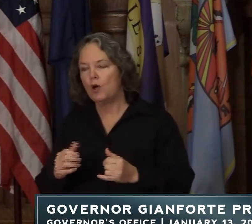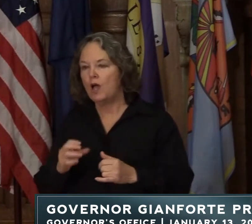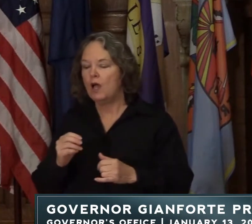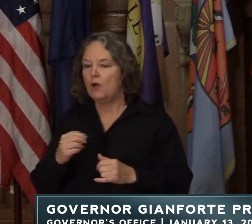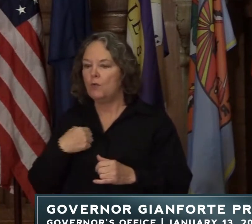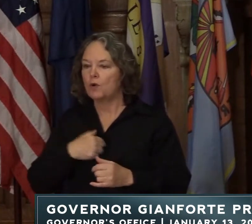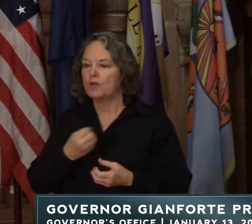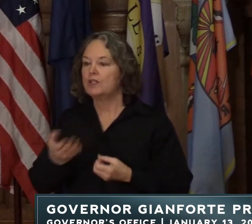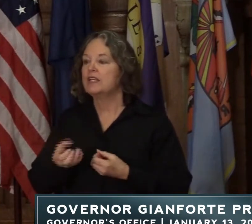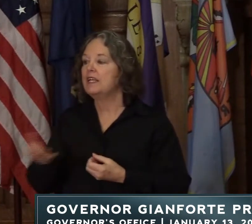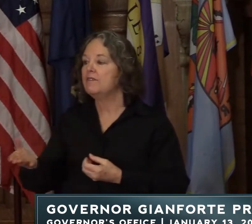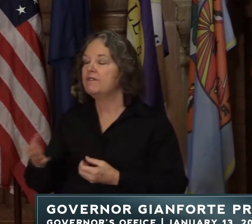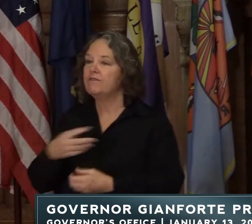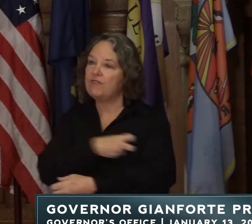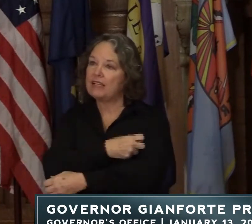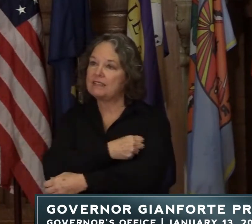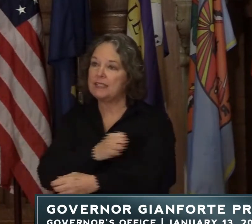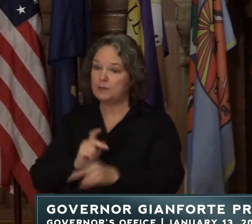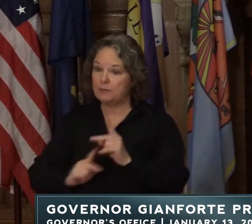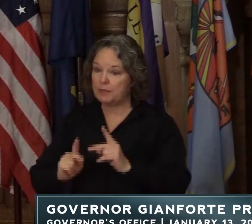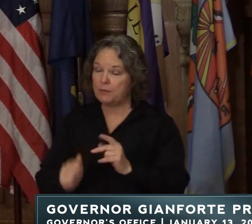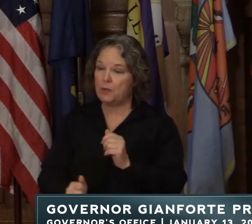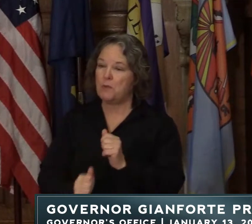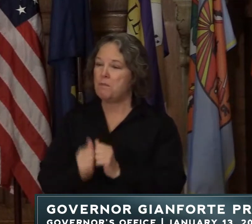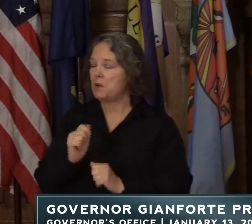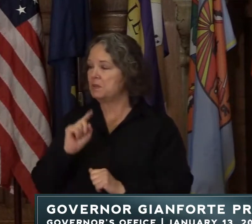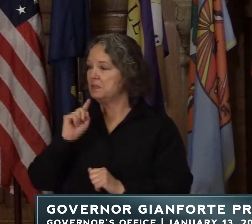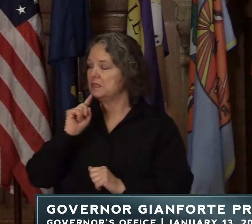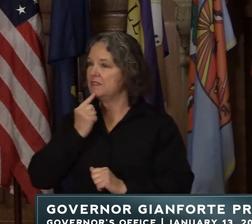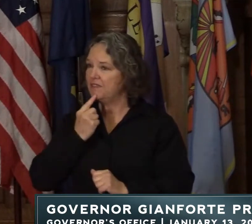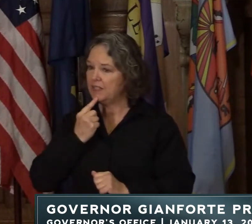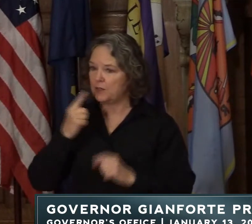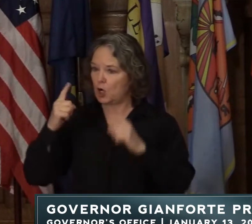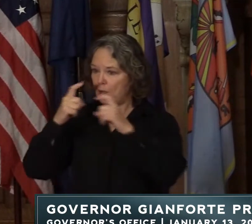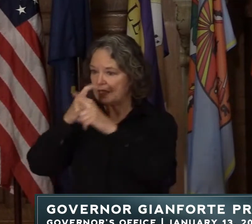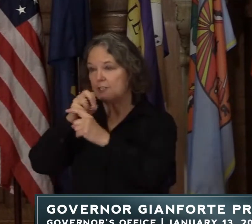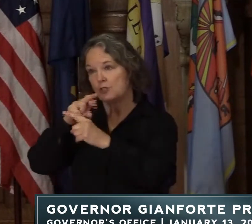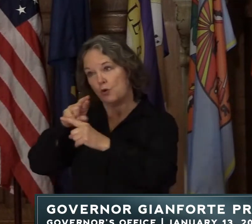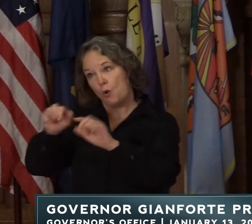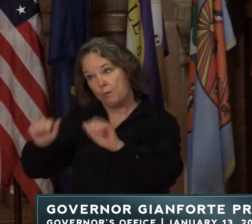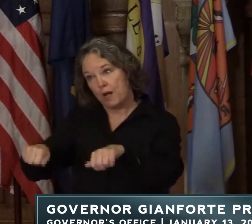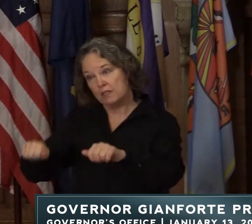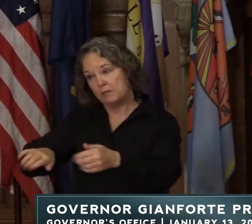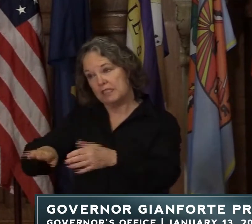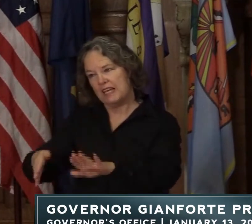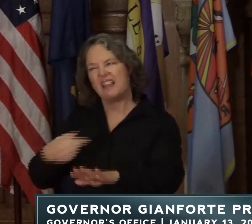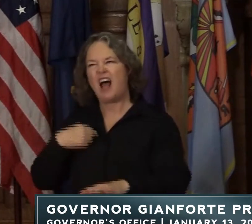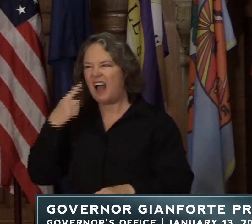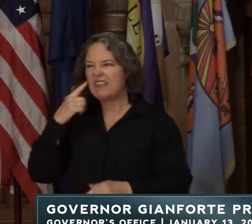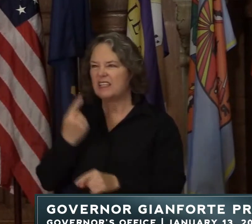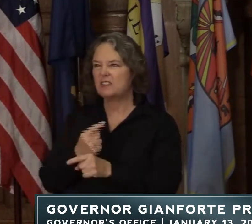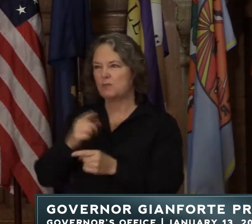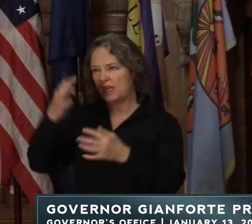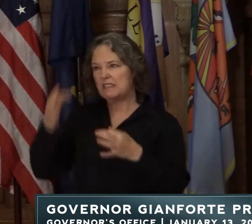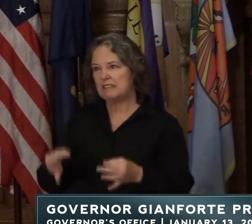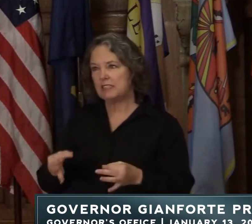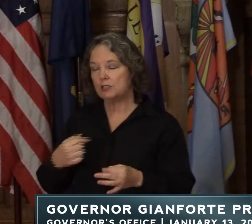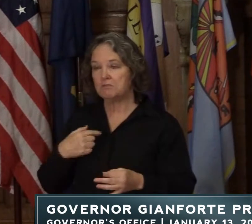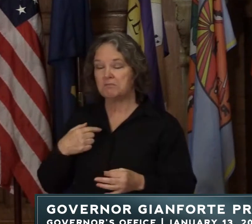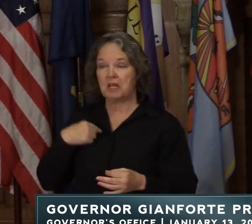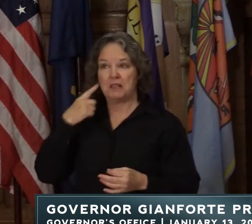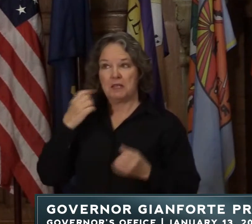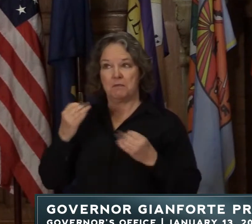to the people that would have the most severe complications or possibly death. I think that's the right decision that I think an awful lot of folks,